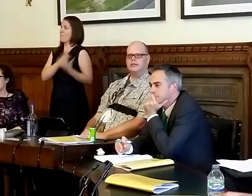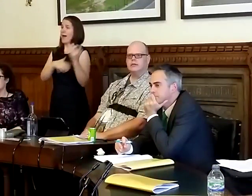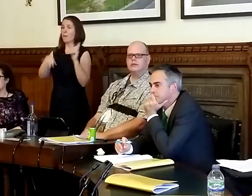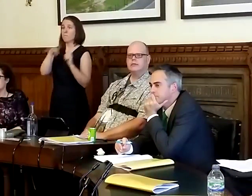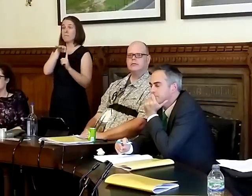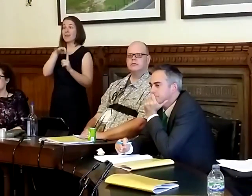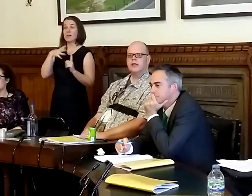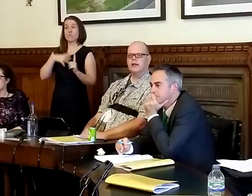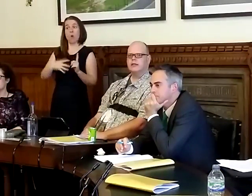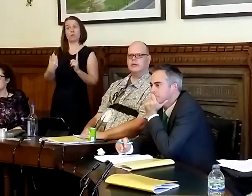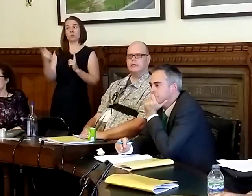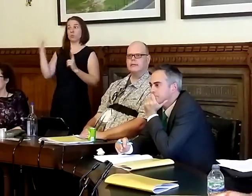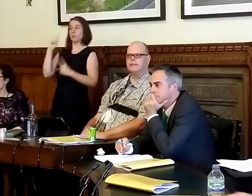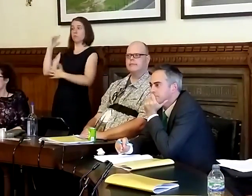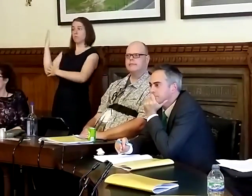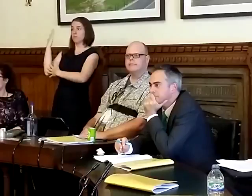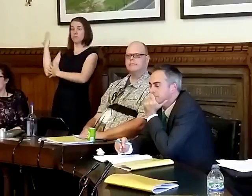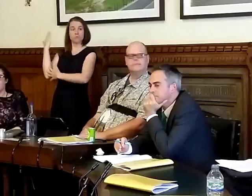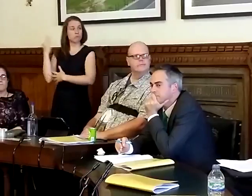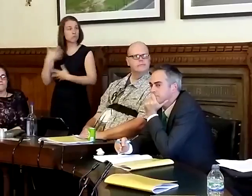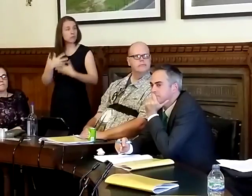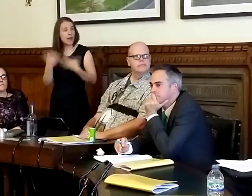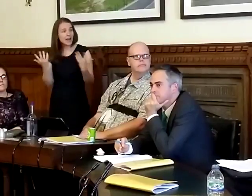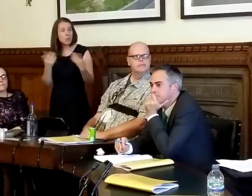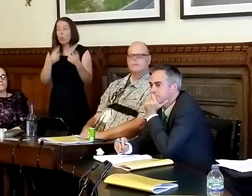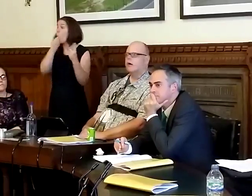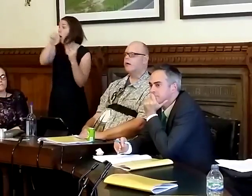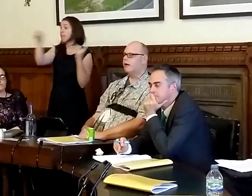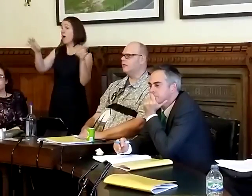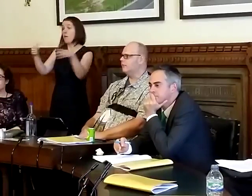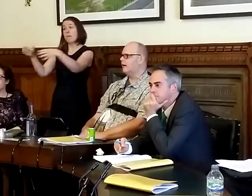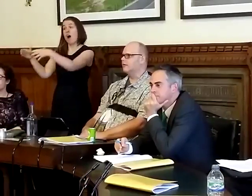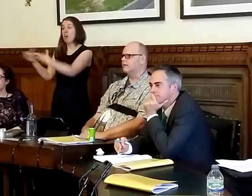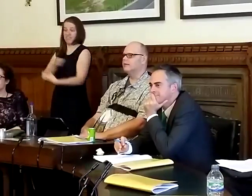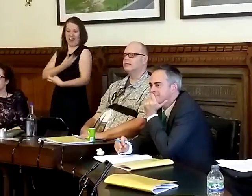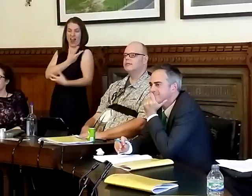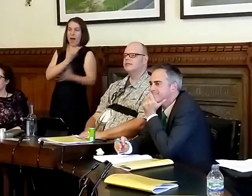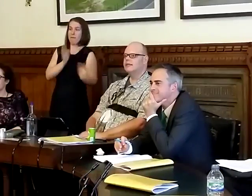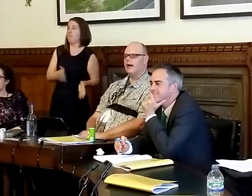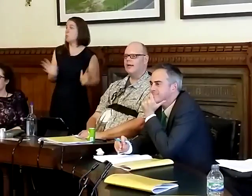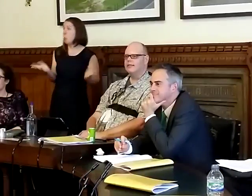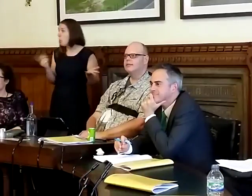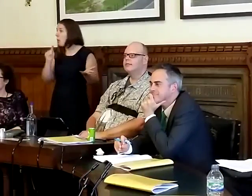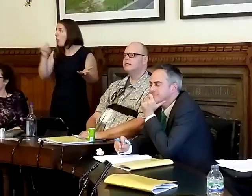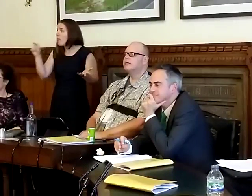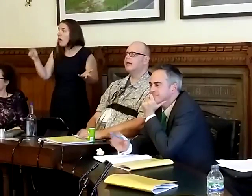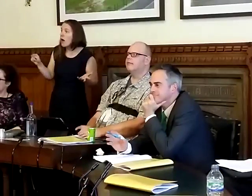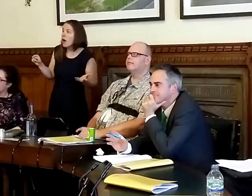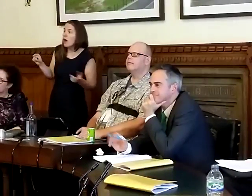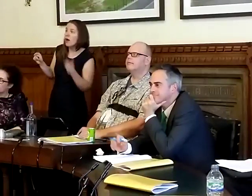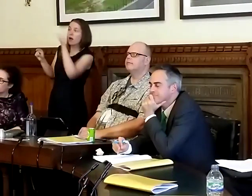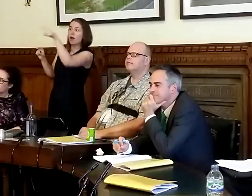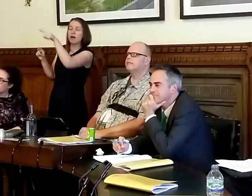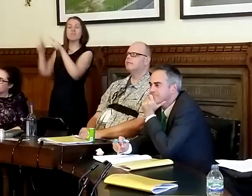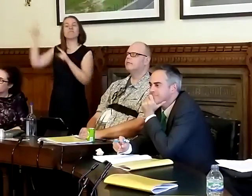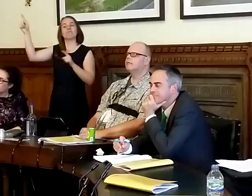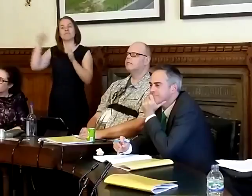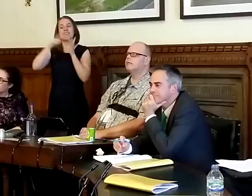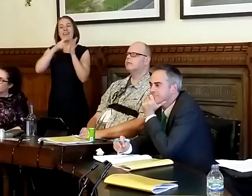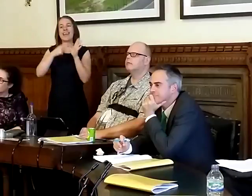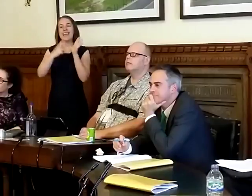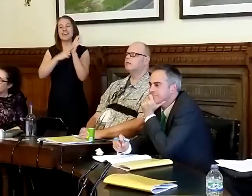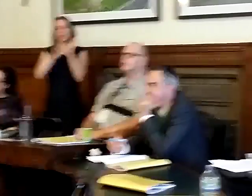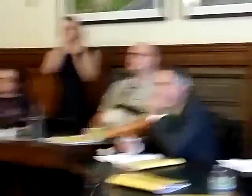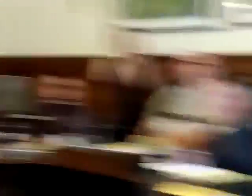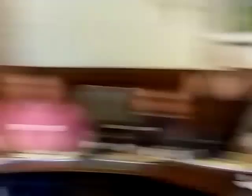present that would like to say anything? Or any other party? Or any other party? My name's Ian Lucas, I'm